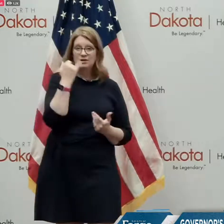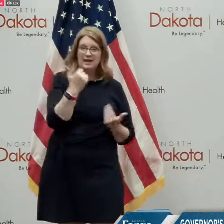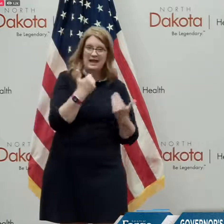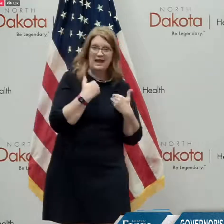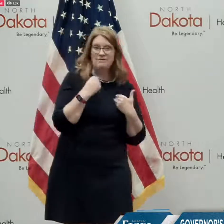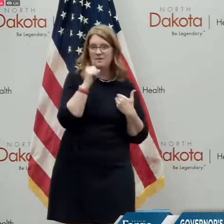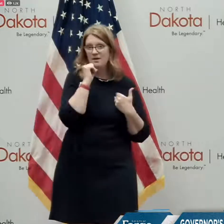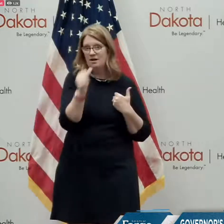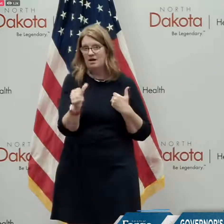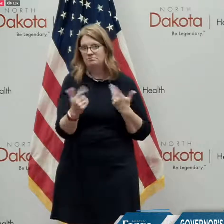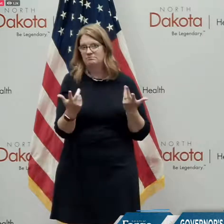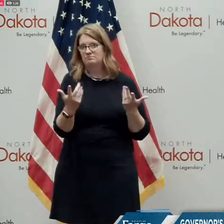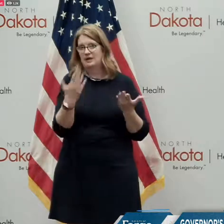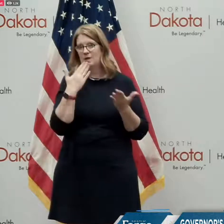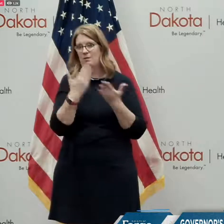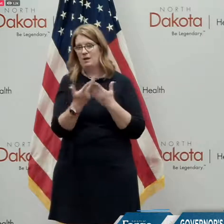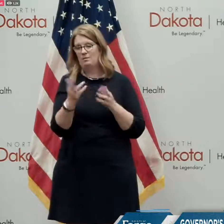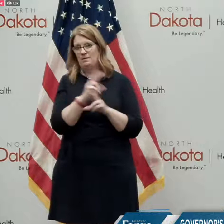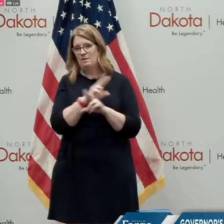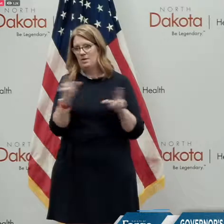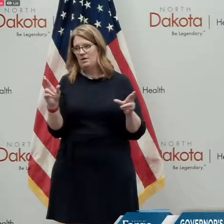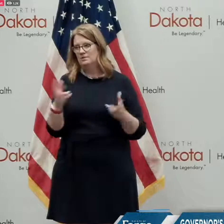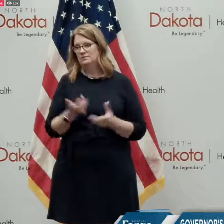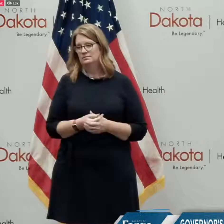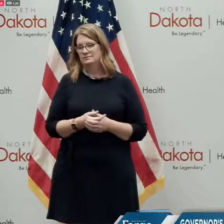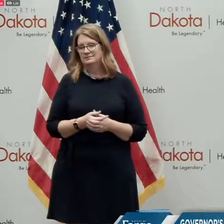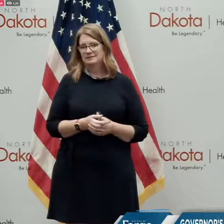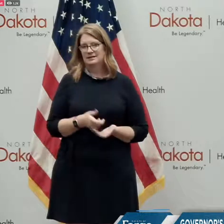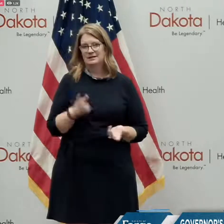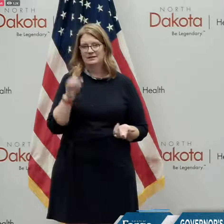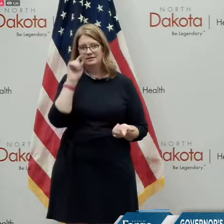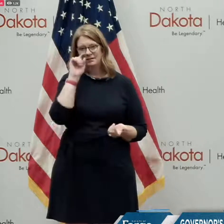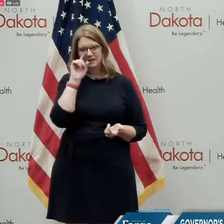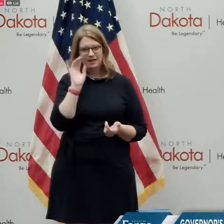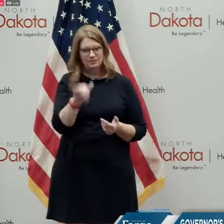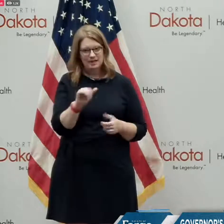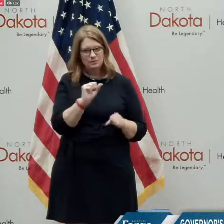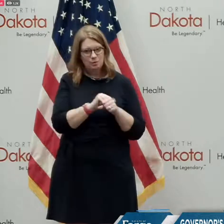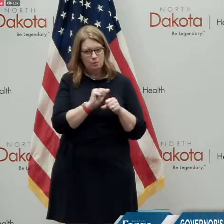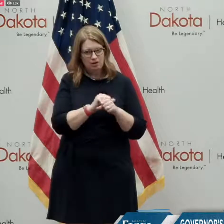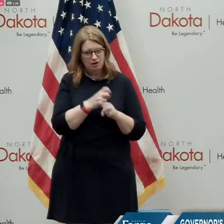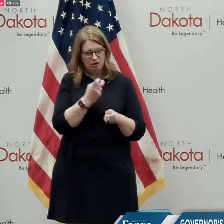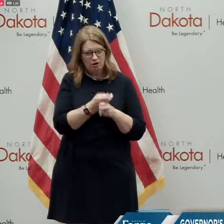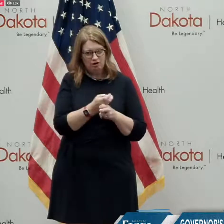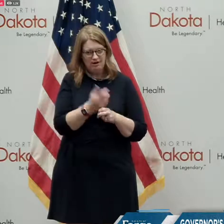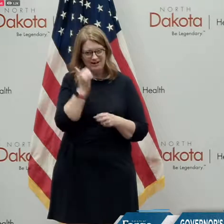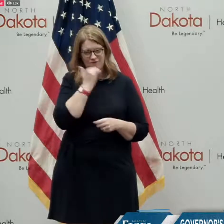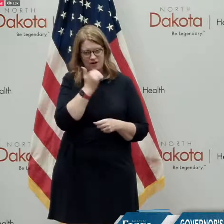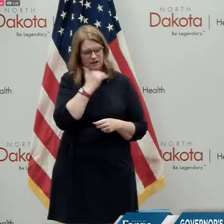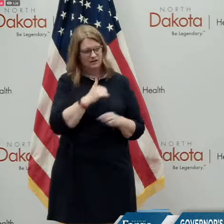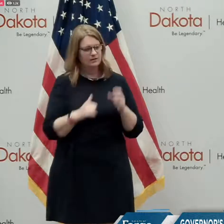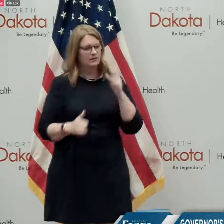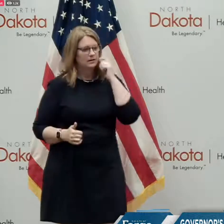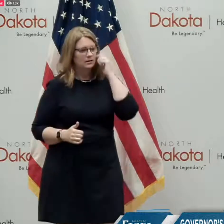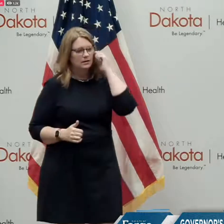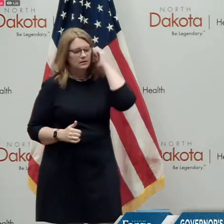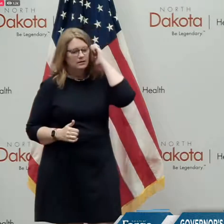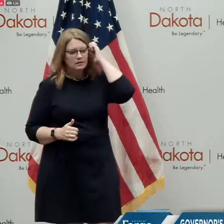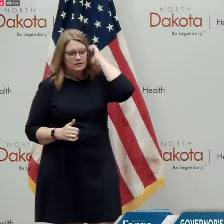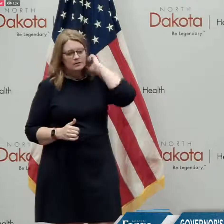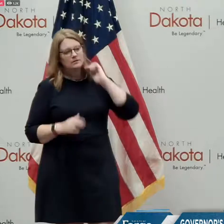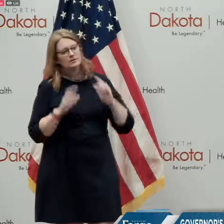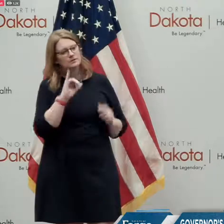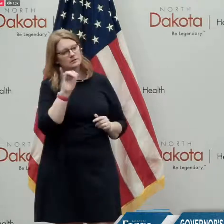but how well prepared we are to respond to them, which is what we're working on hard every day to get ready for that. Back to